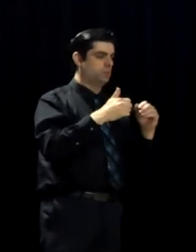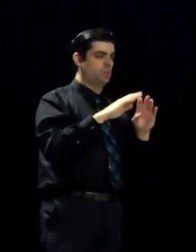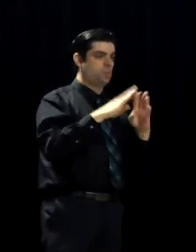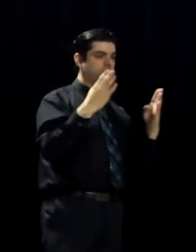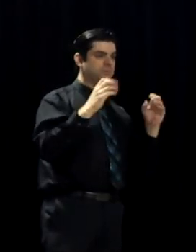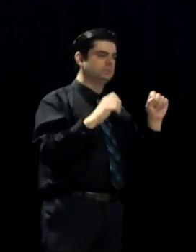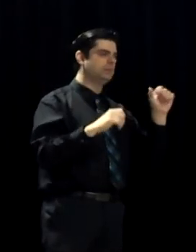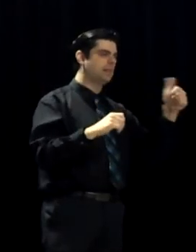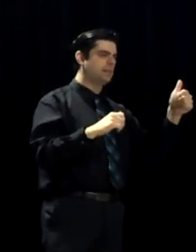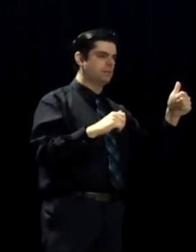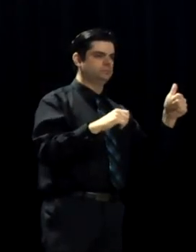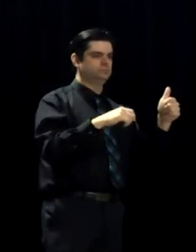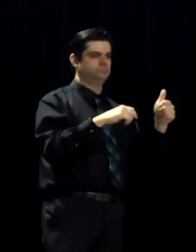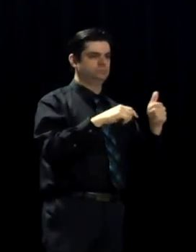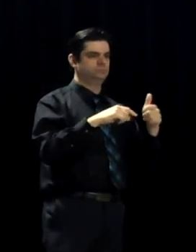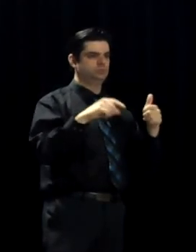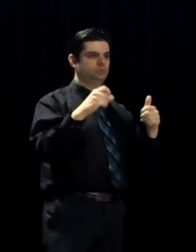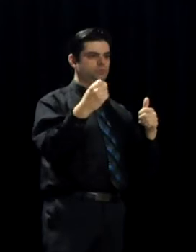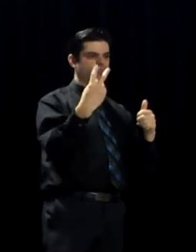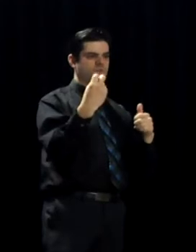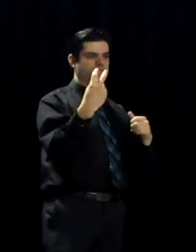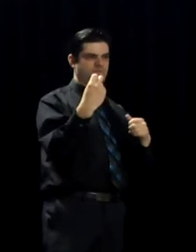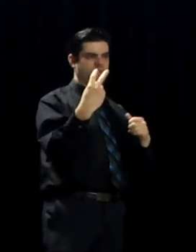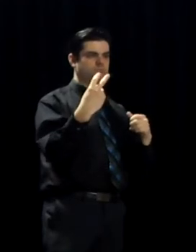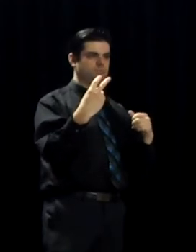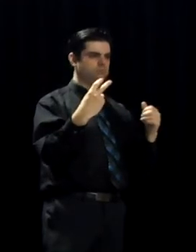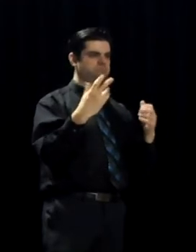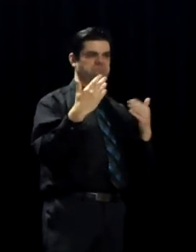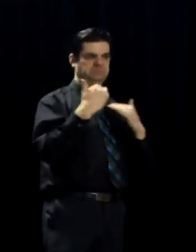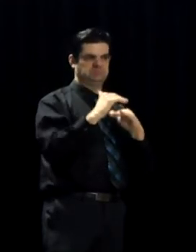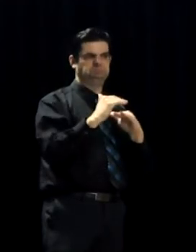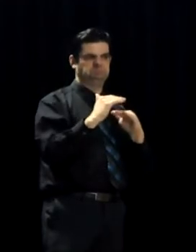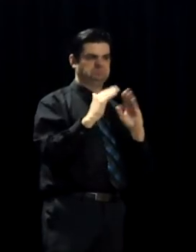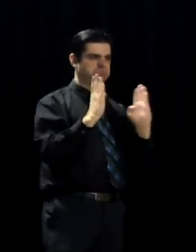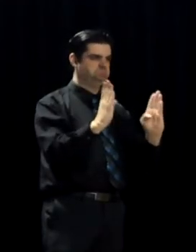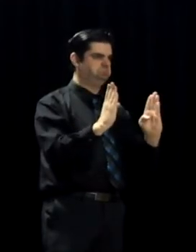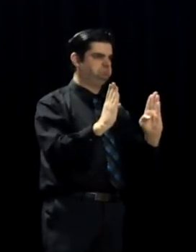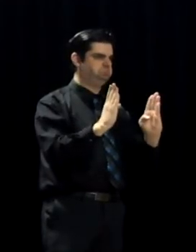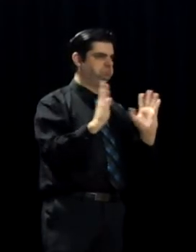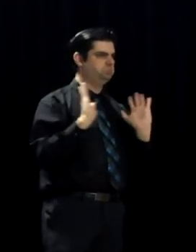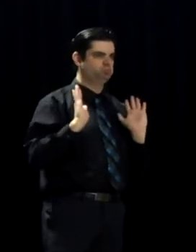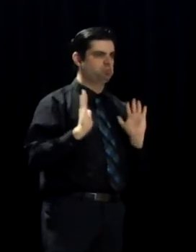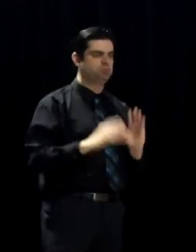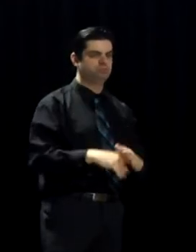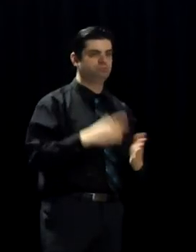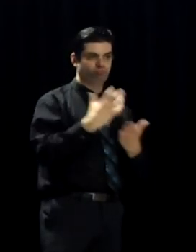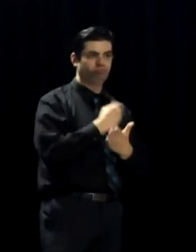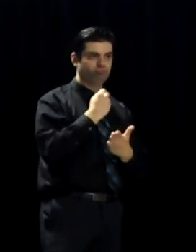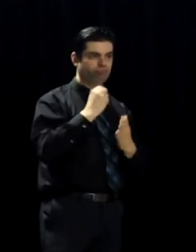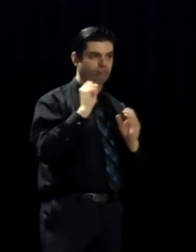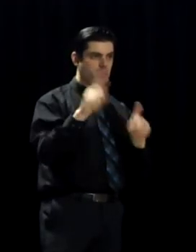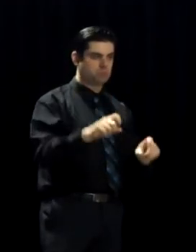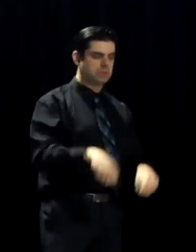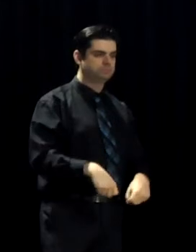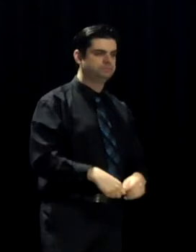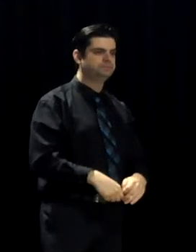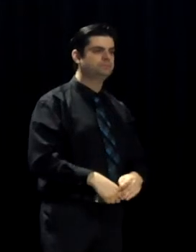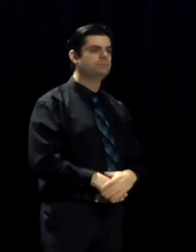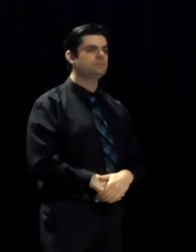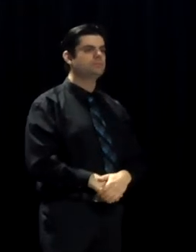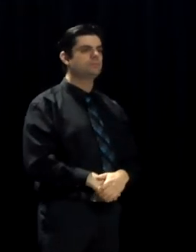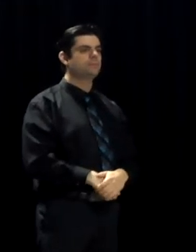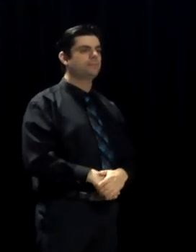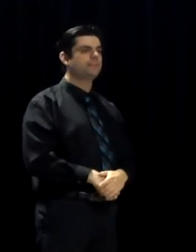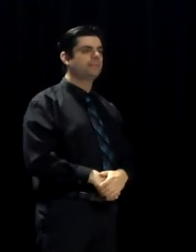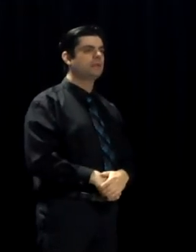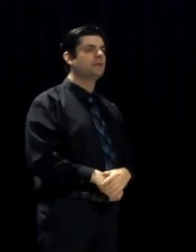go to the Syracuse Community Health Center. Again, that's for folks who are symptomatic and asymptomatic. Mobile